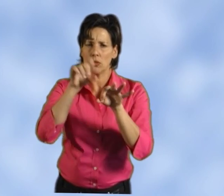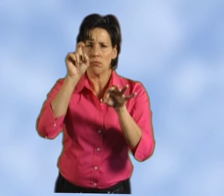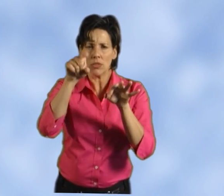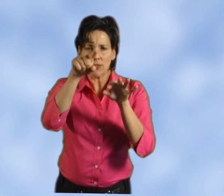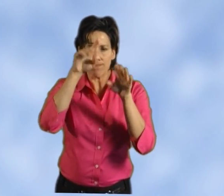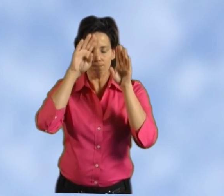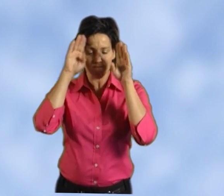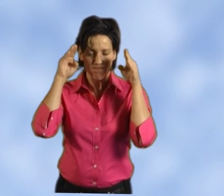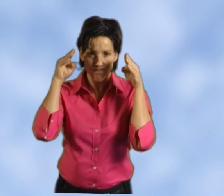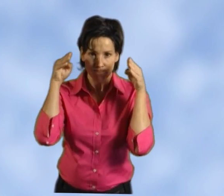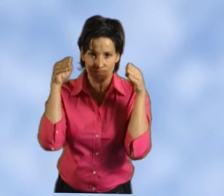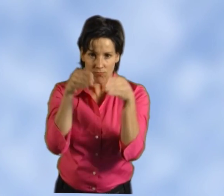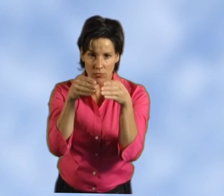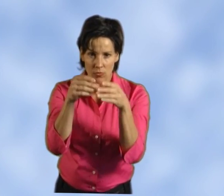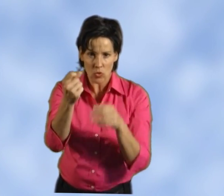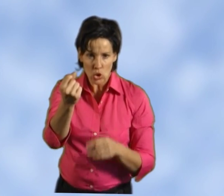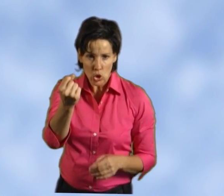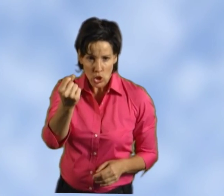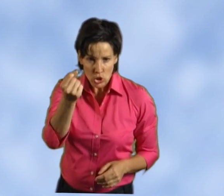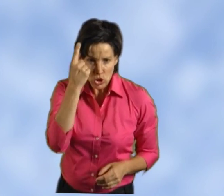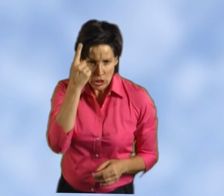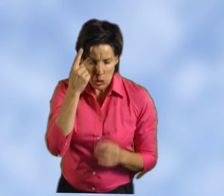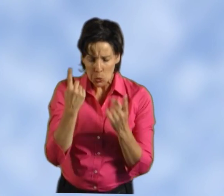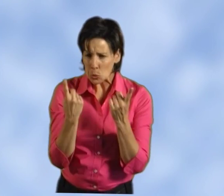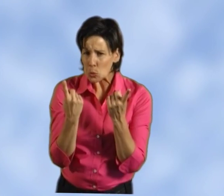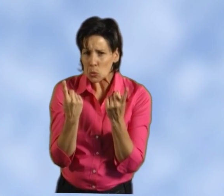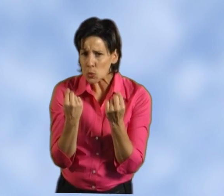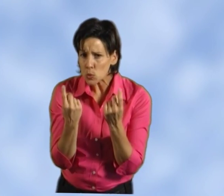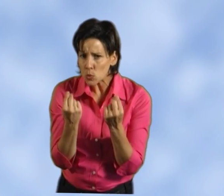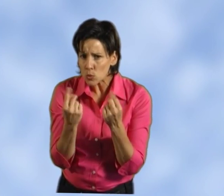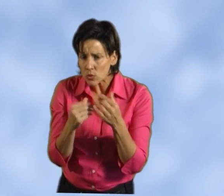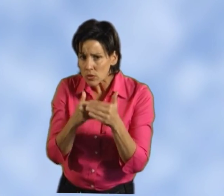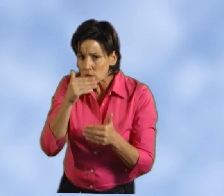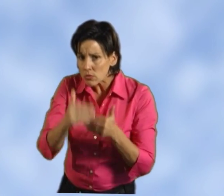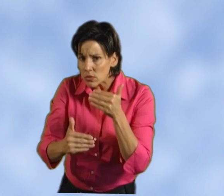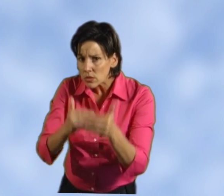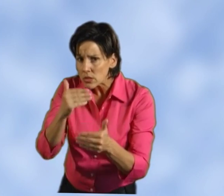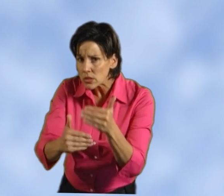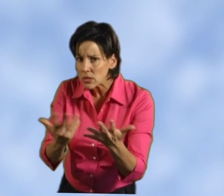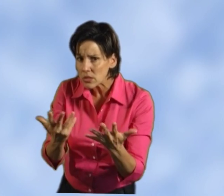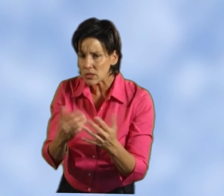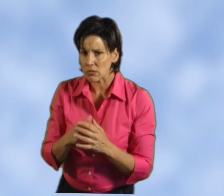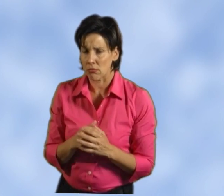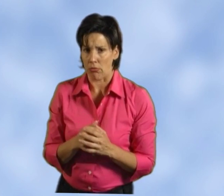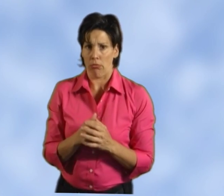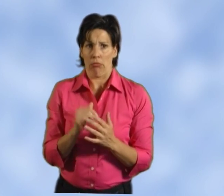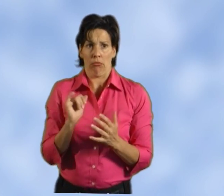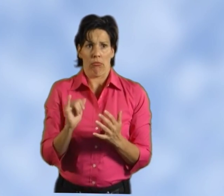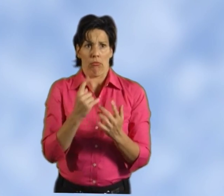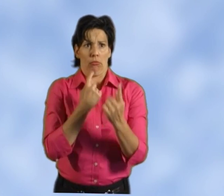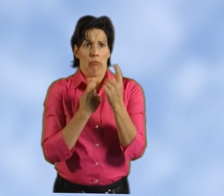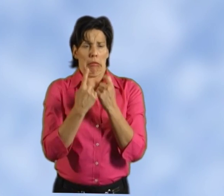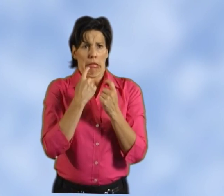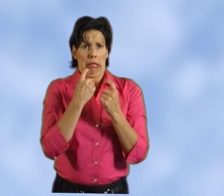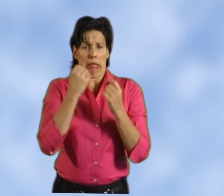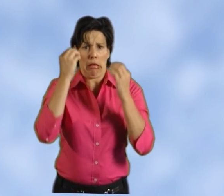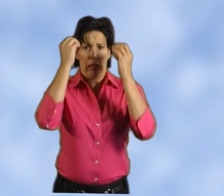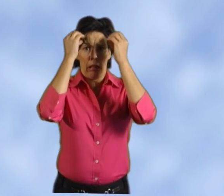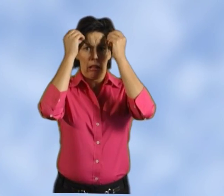it is more important than ever to make sure you understand what procedures and questions